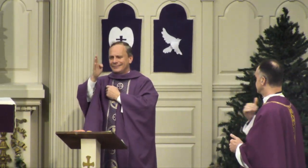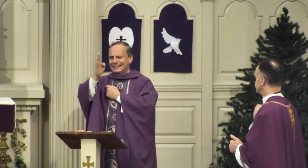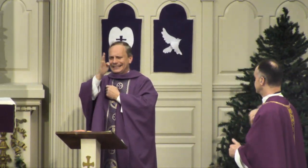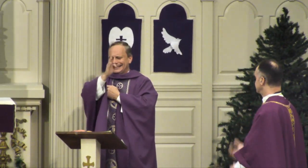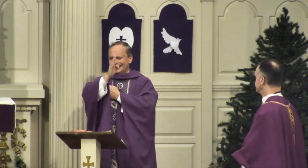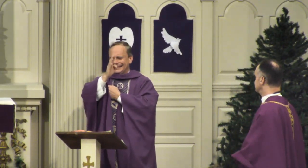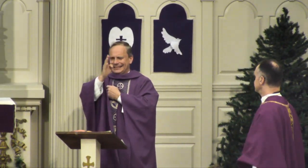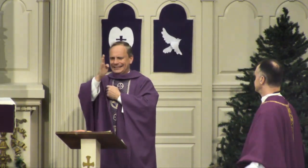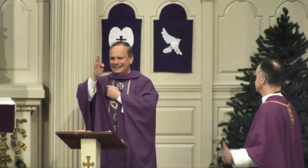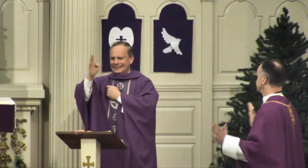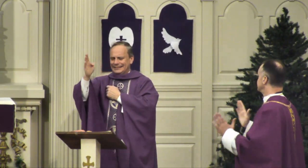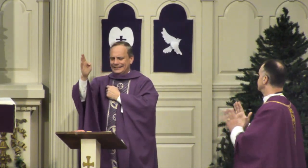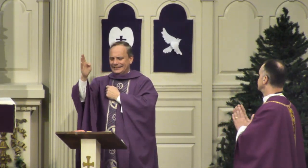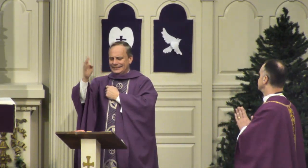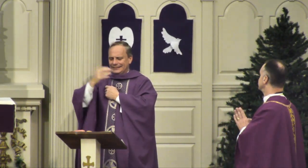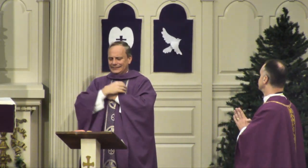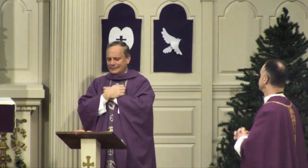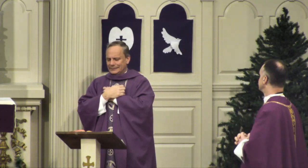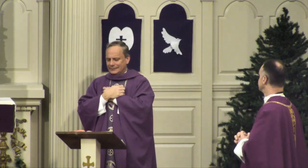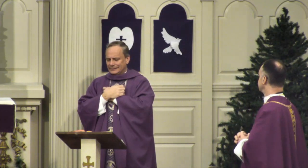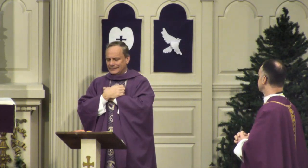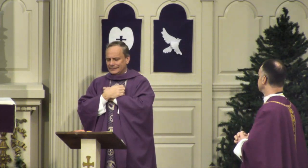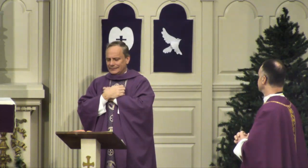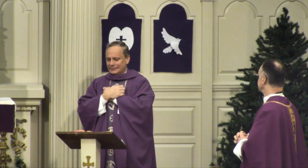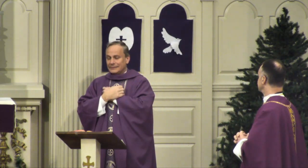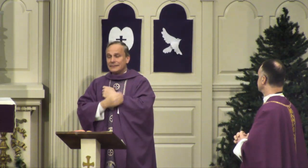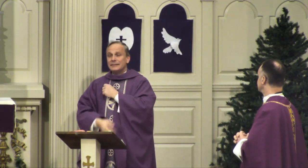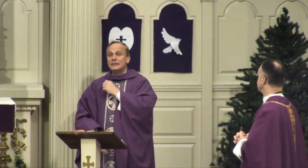Spirit. Amen.